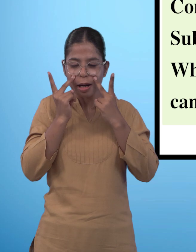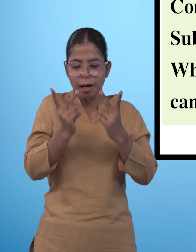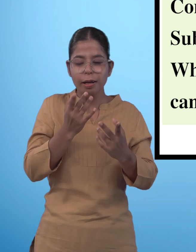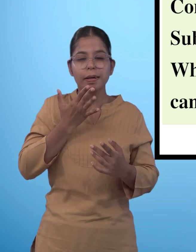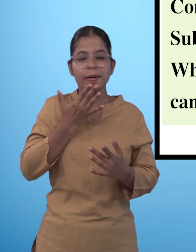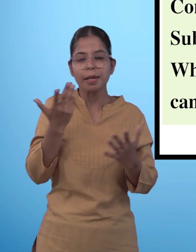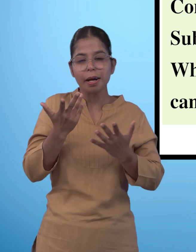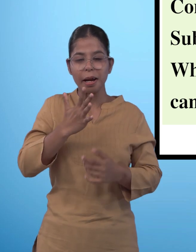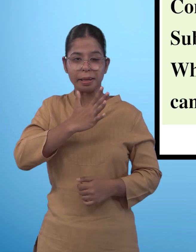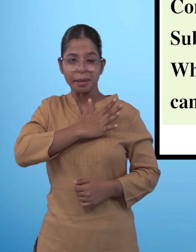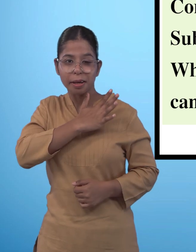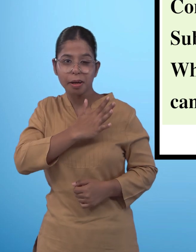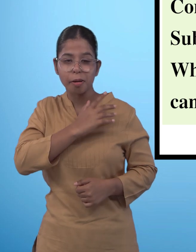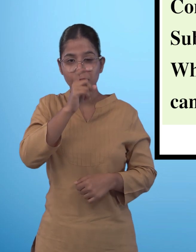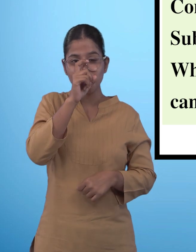out?